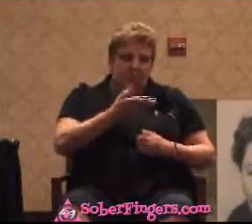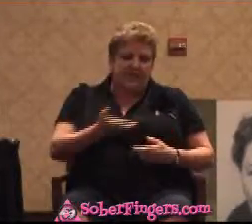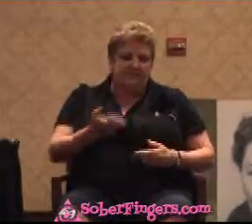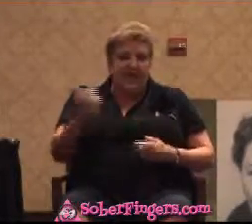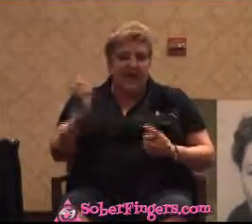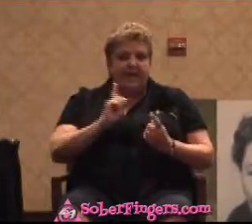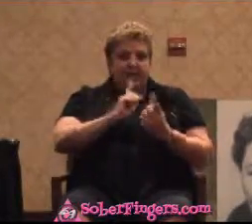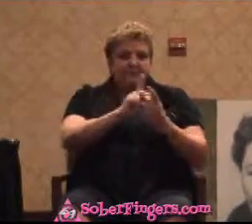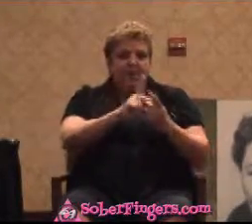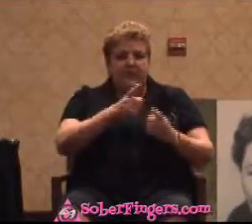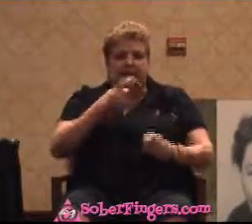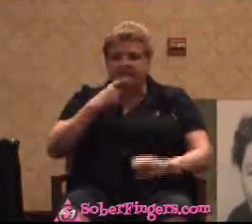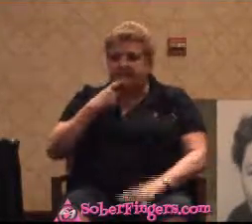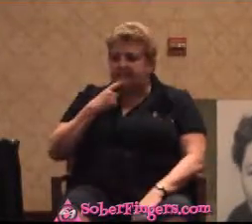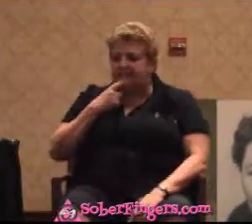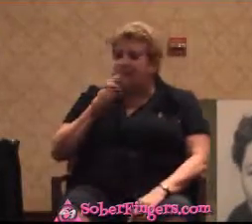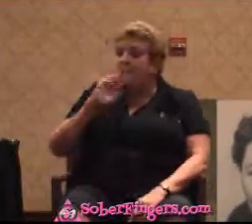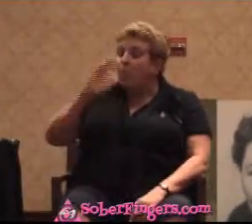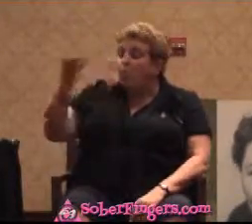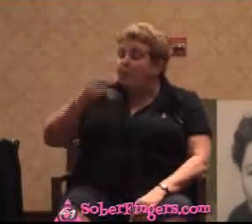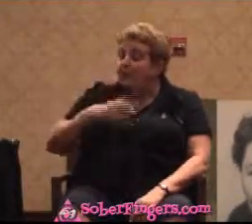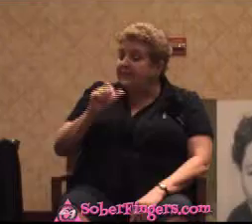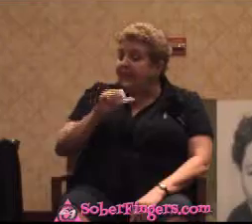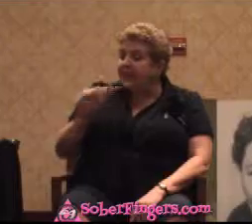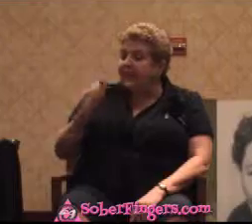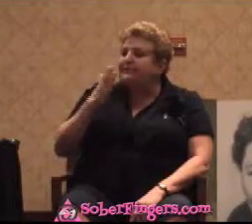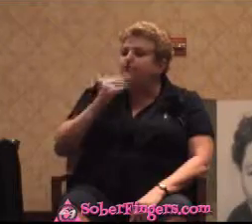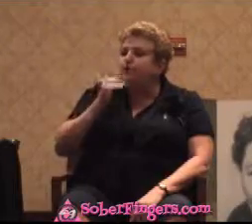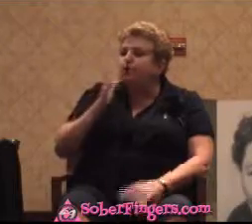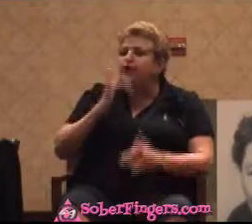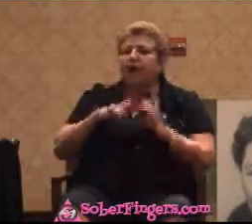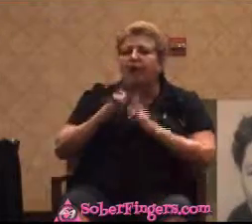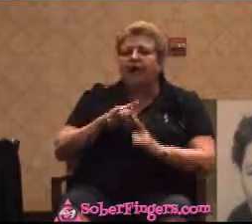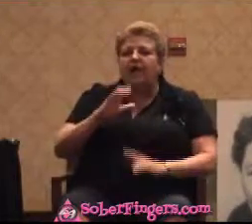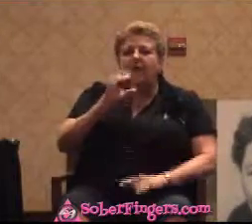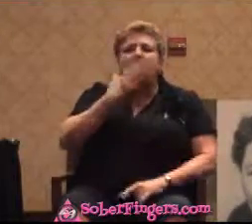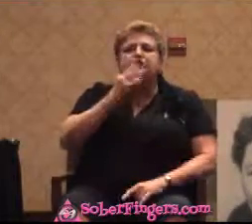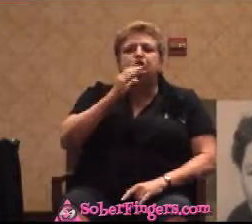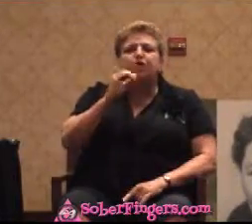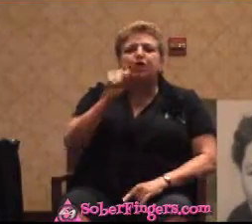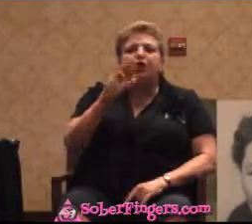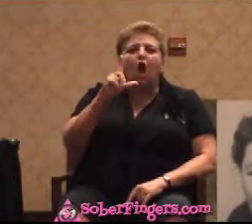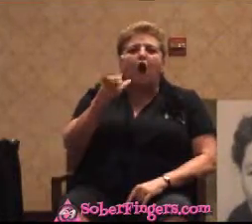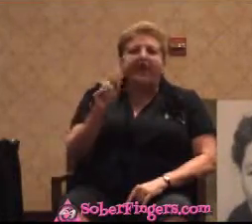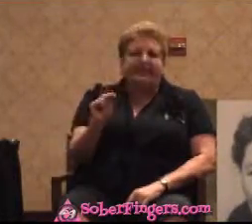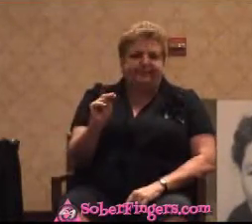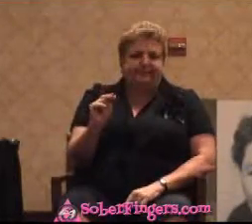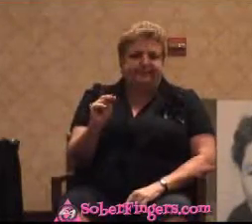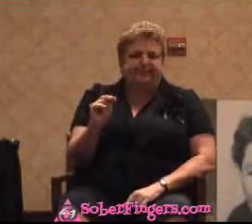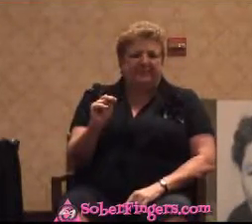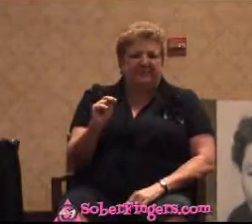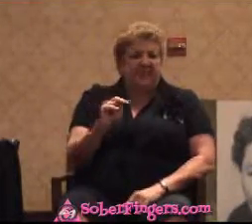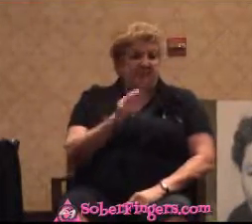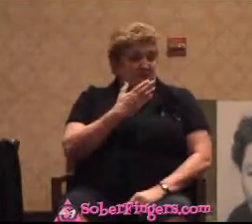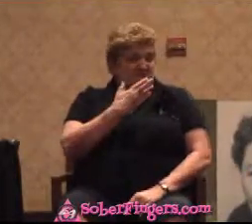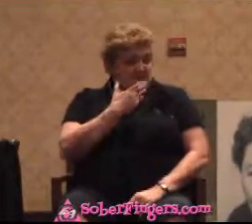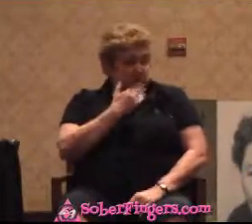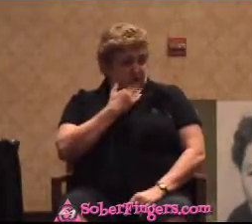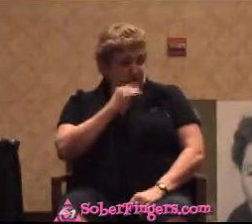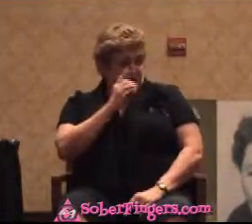goes, welcome to AA, sugar darling. That's what he said, sugar darling. I was like, sugar darling?